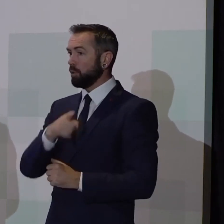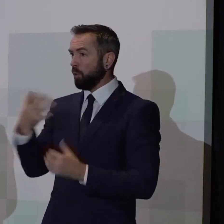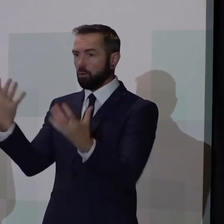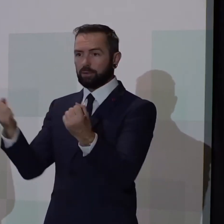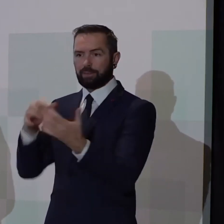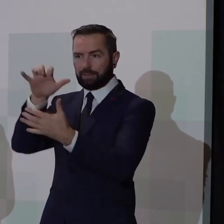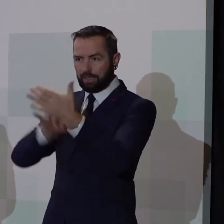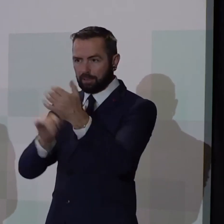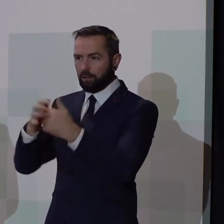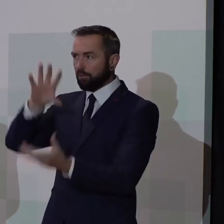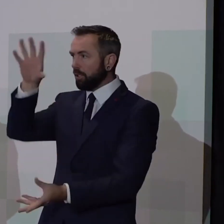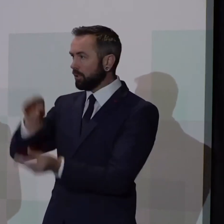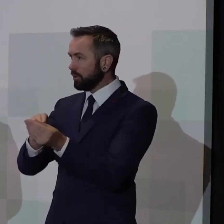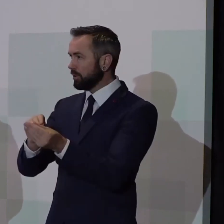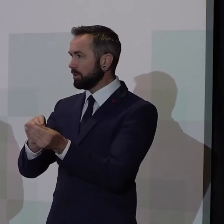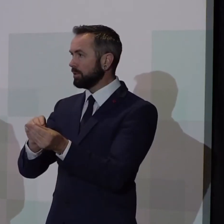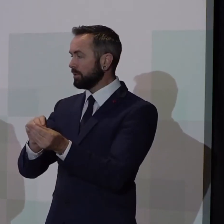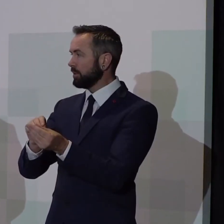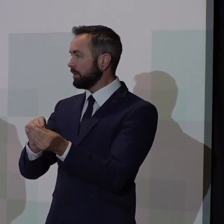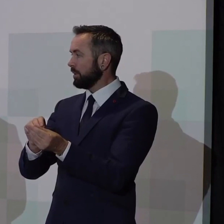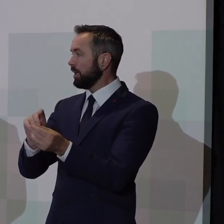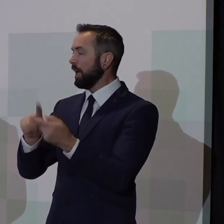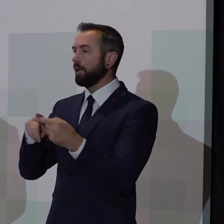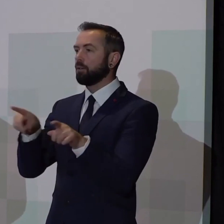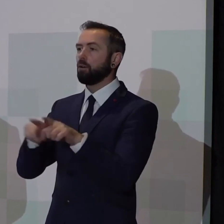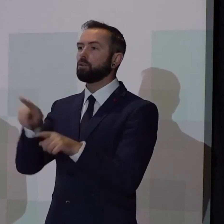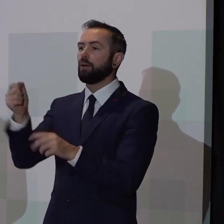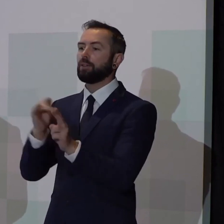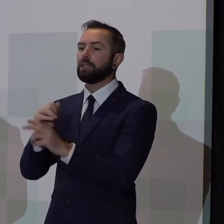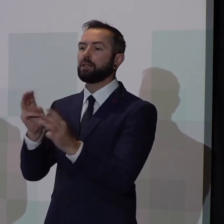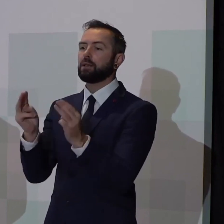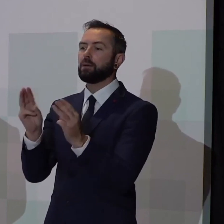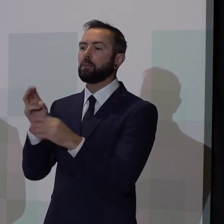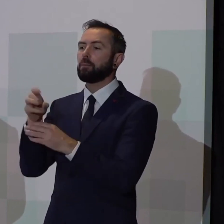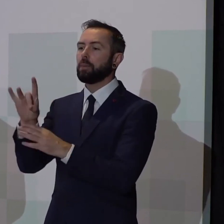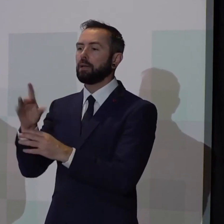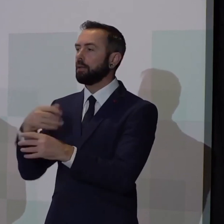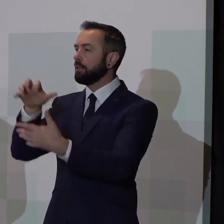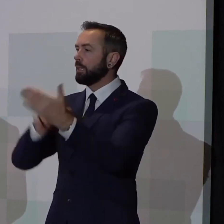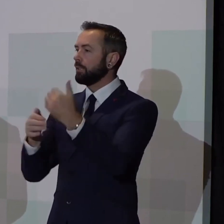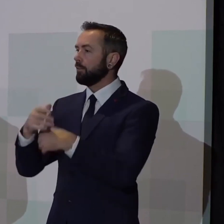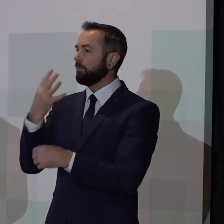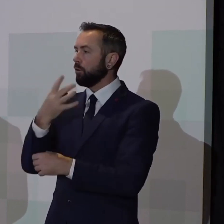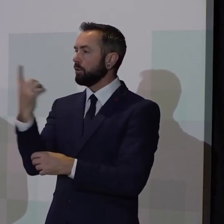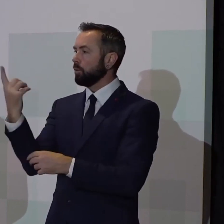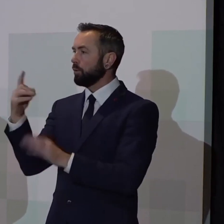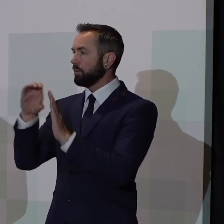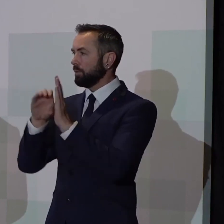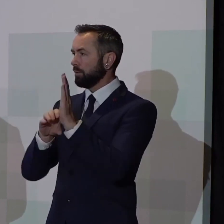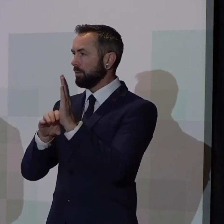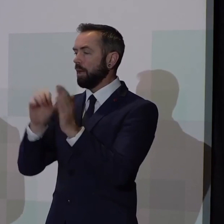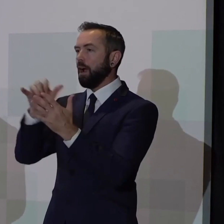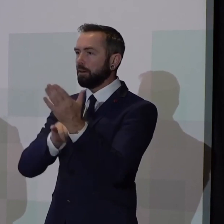the conclusions of the convention in this respect, and you also have in your packs the text of Article 41 of the Constitution. So those